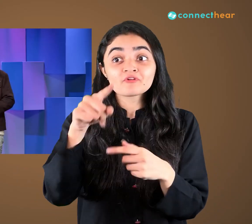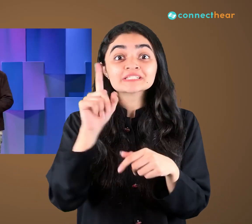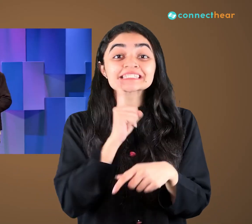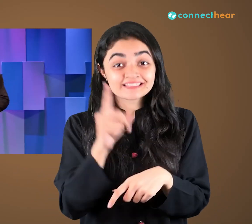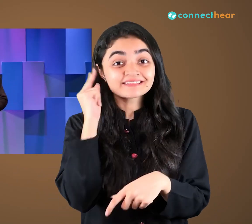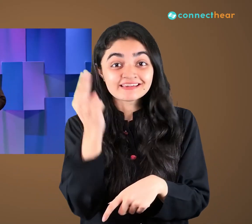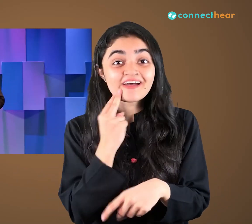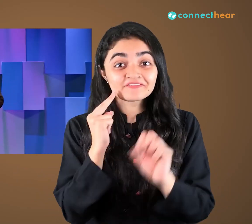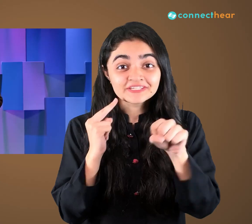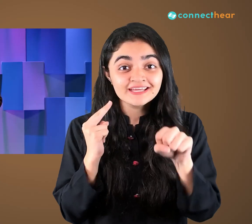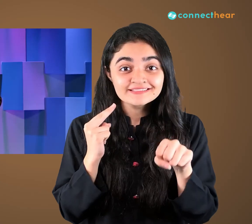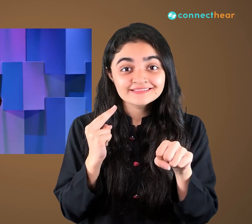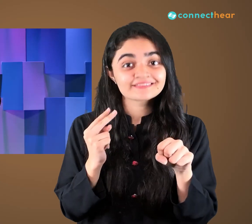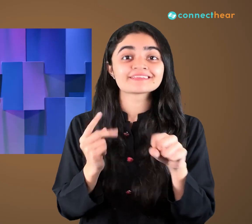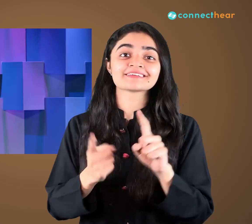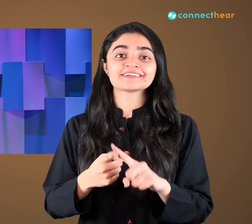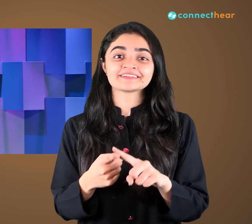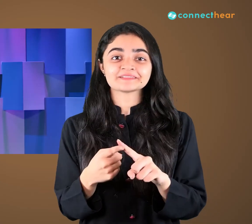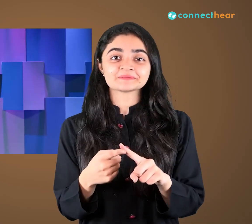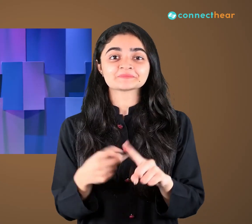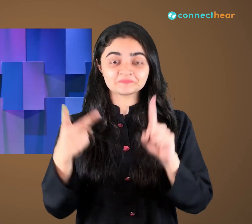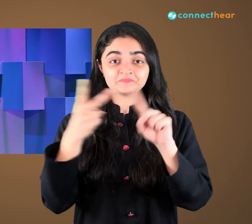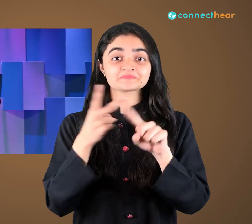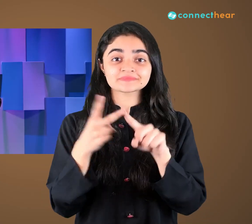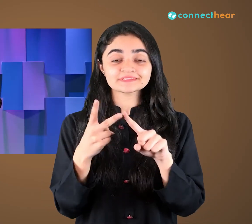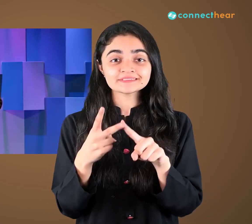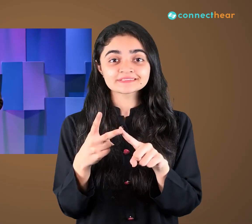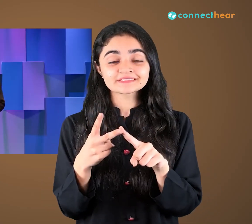1, they're really deaf.